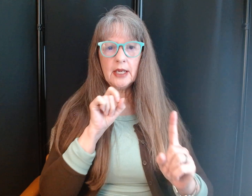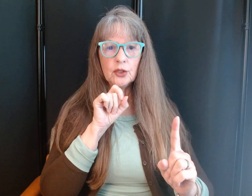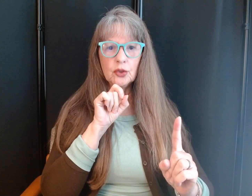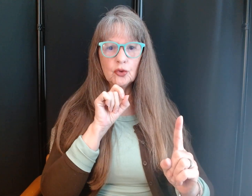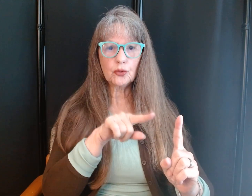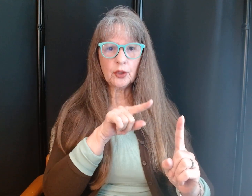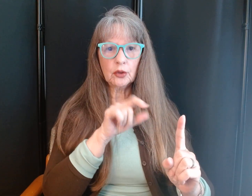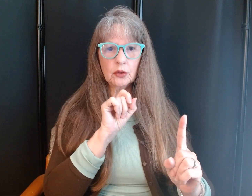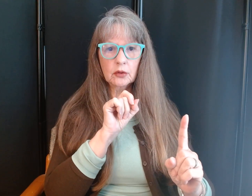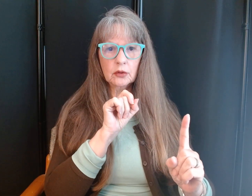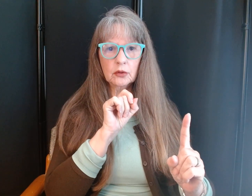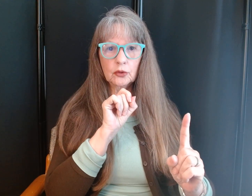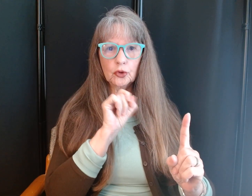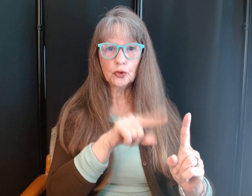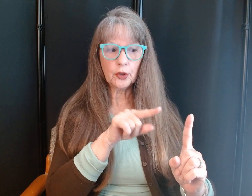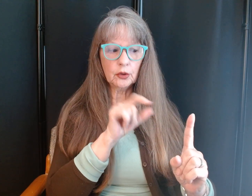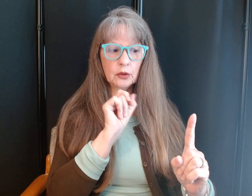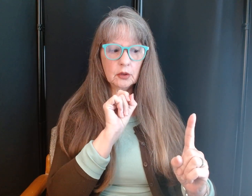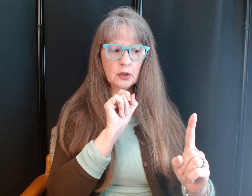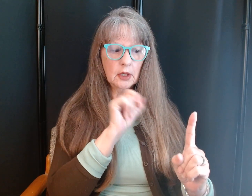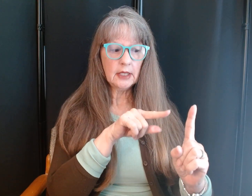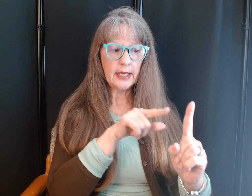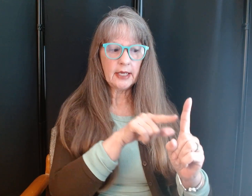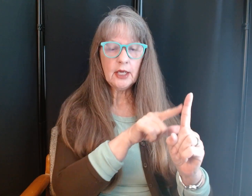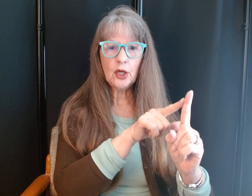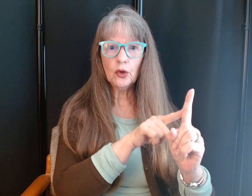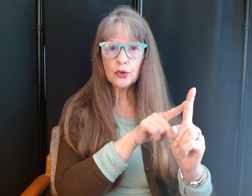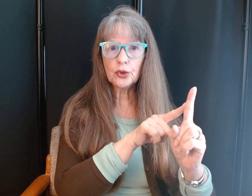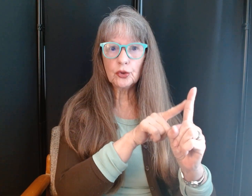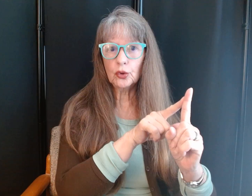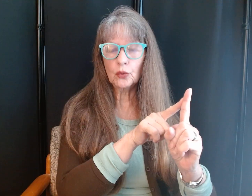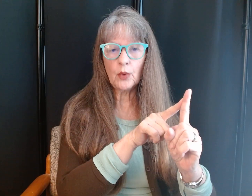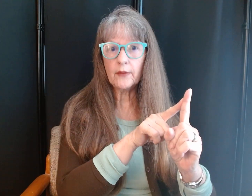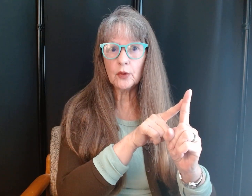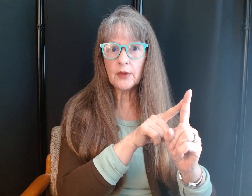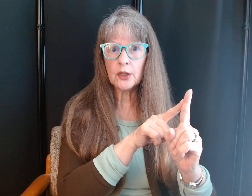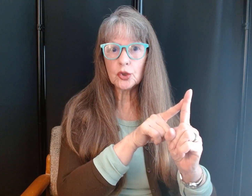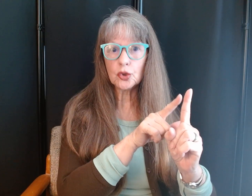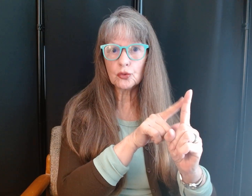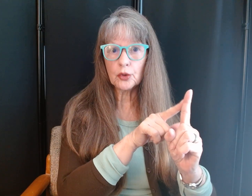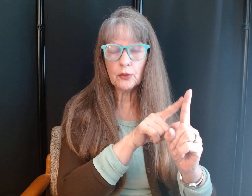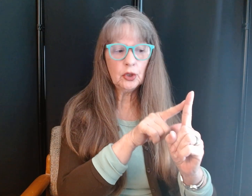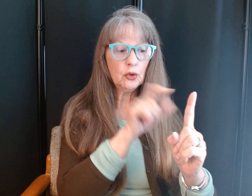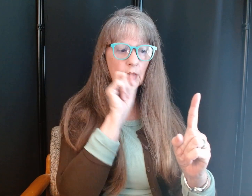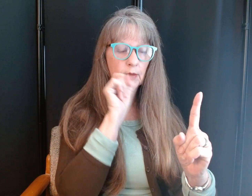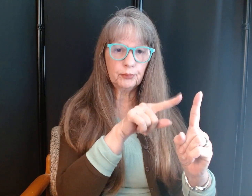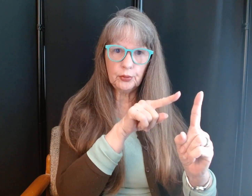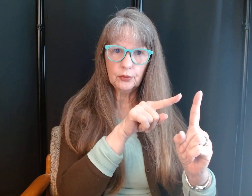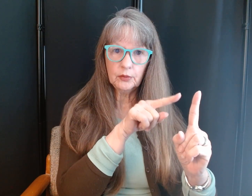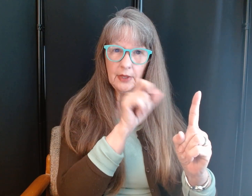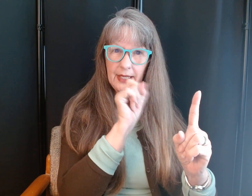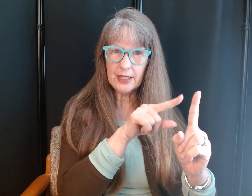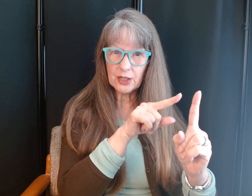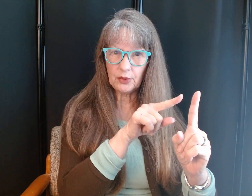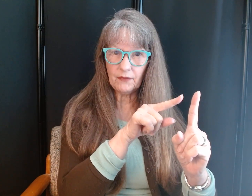is trigger. Like here's your whatever that's triggering you, and it hits really